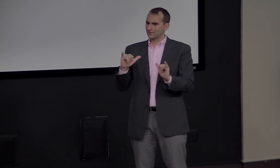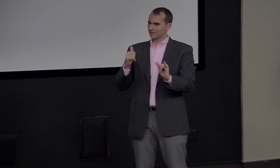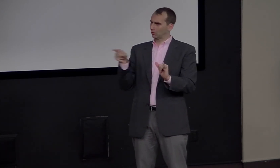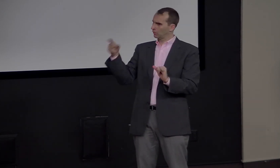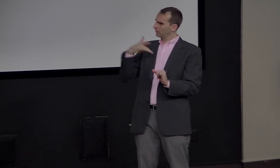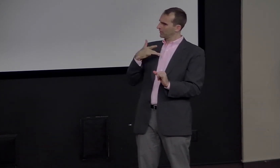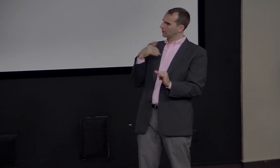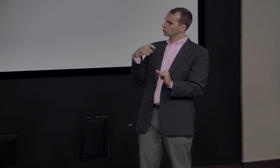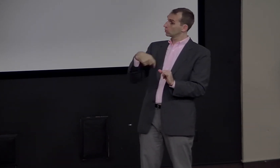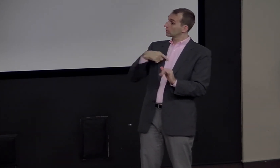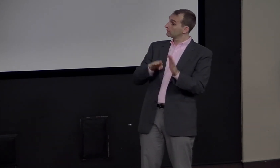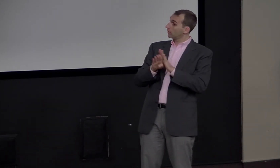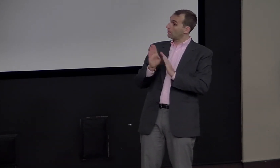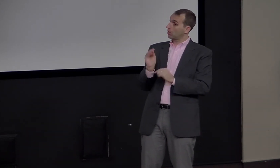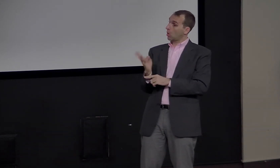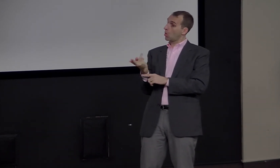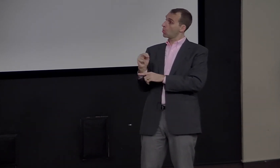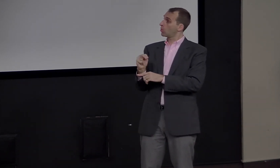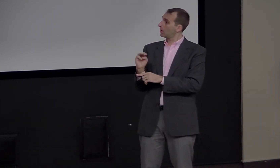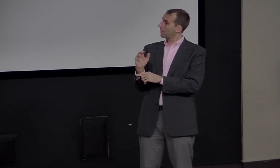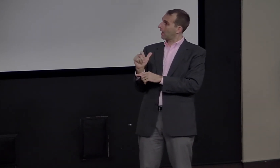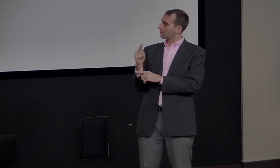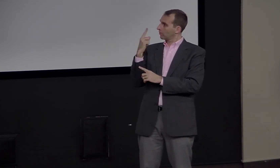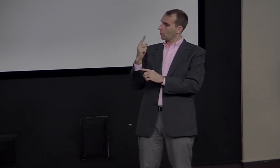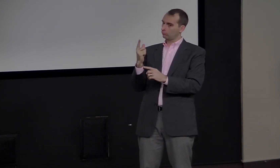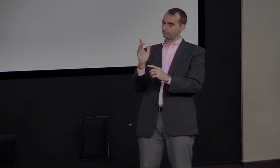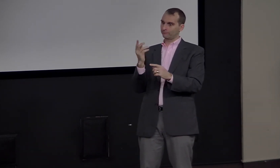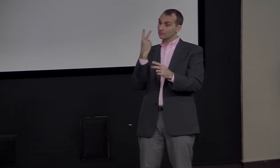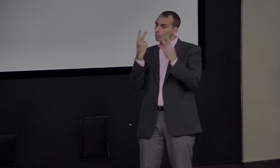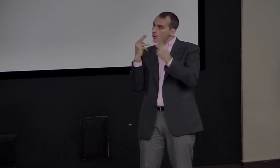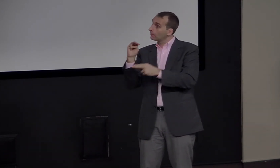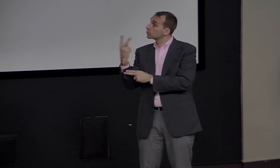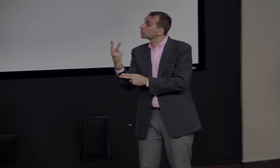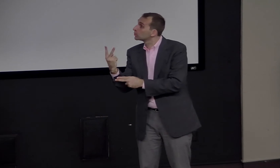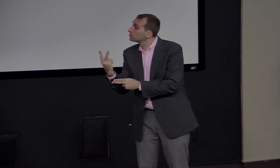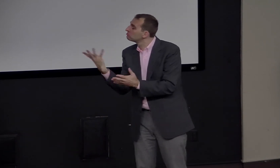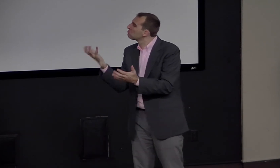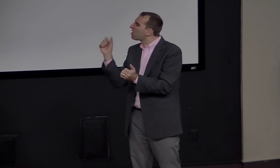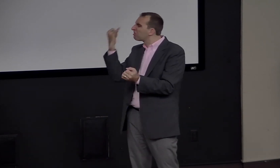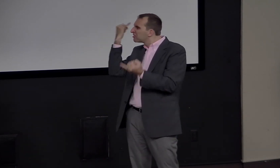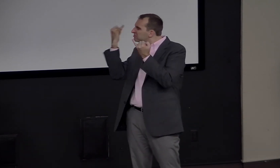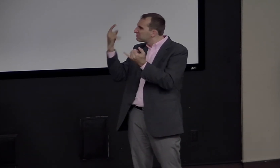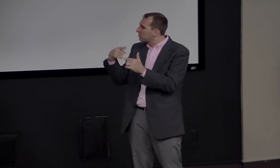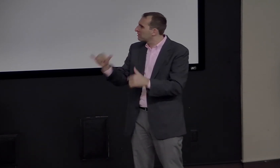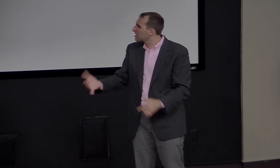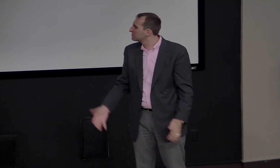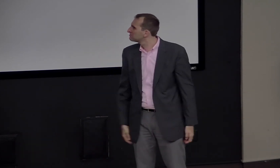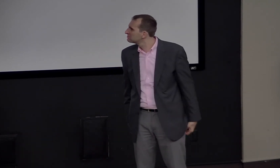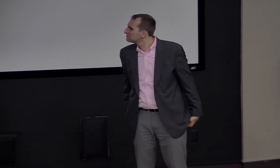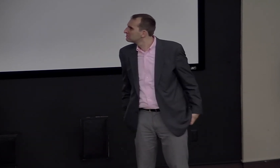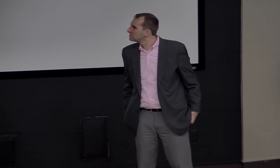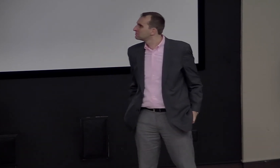language testing is important. Should we develop our own standardization for visual